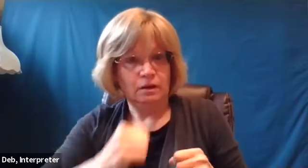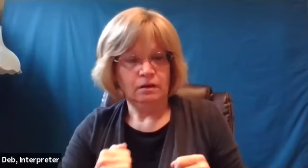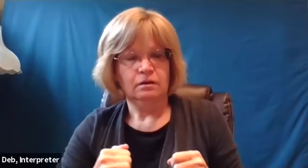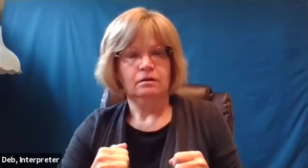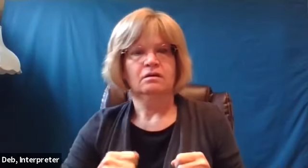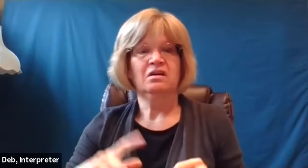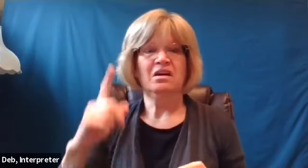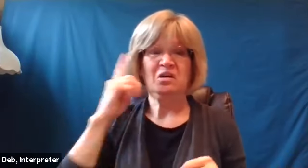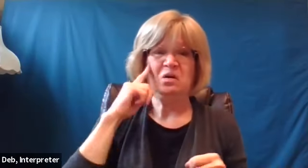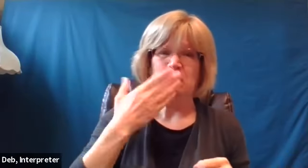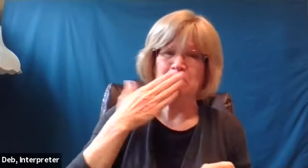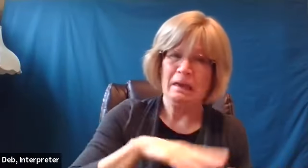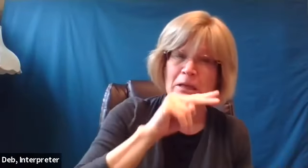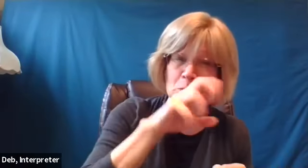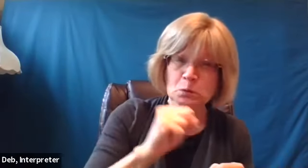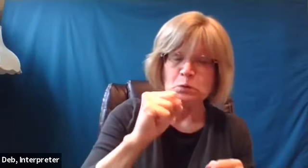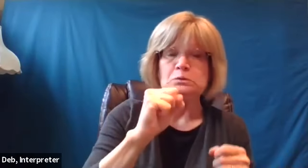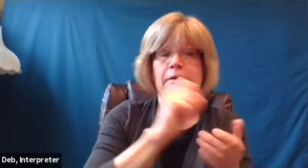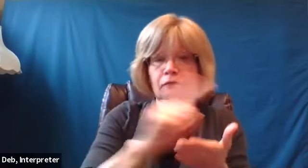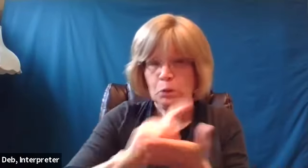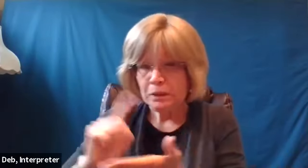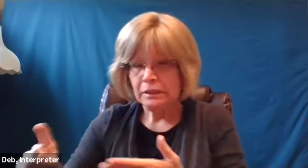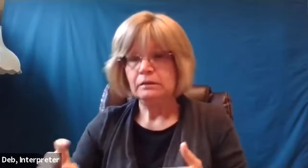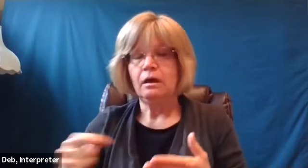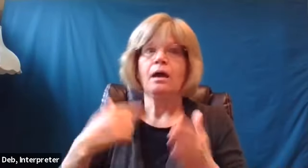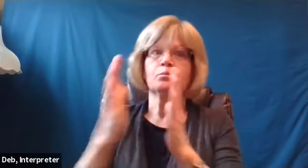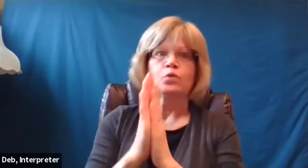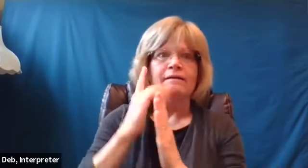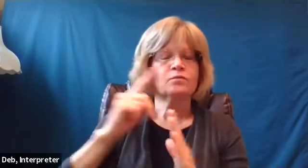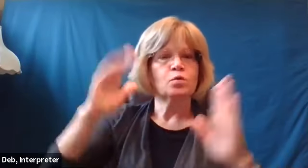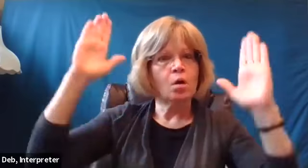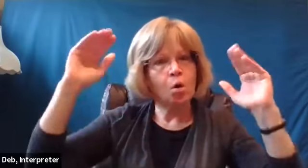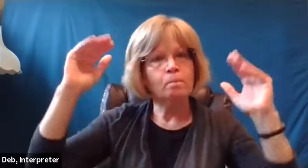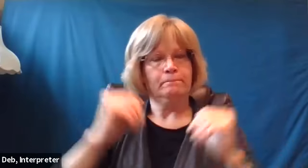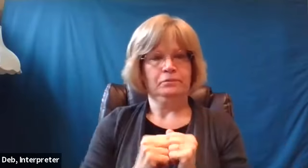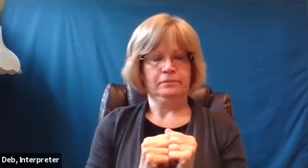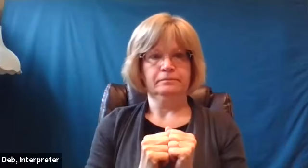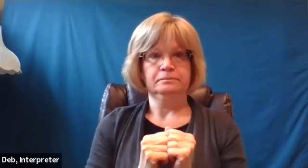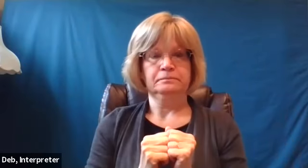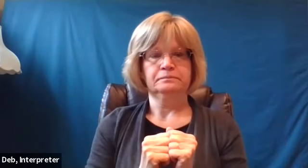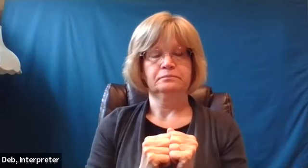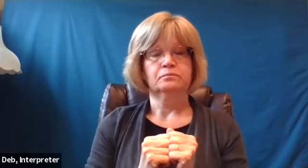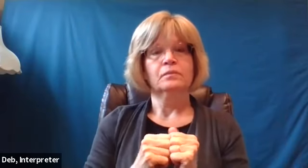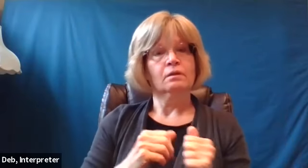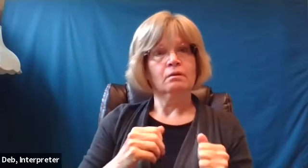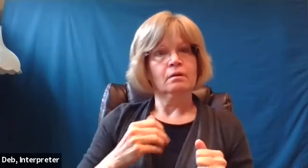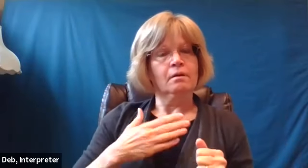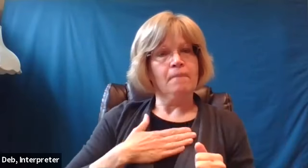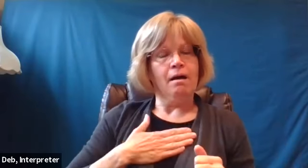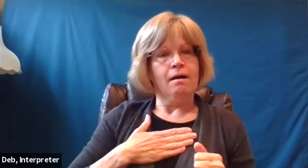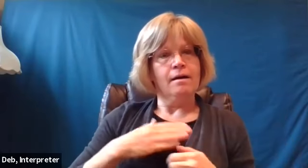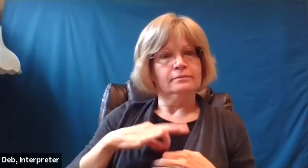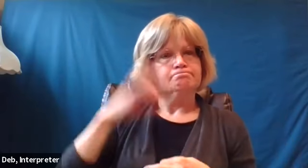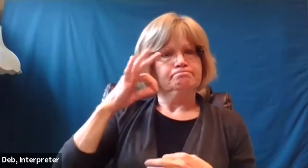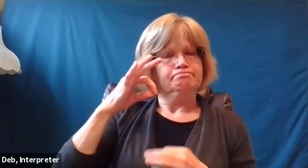each week, I looked for and prayed for a sign of hope. I was connecting to my spiritual part again.